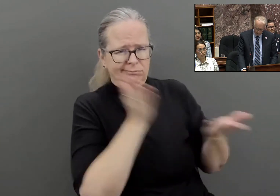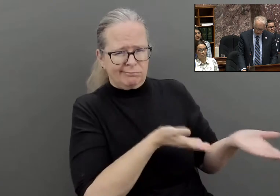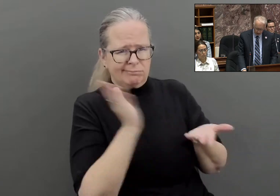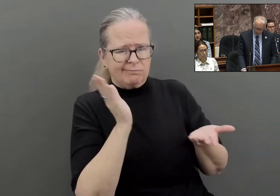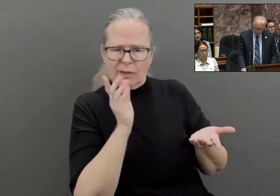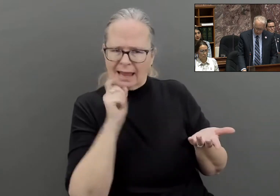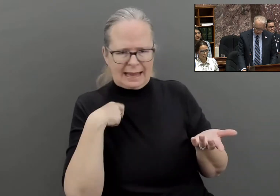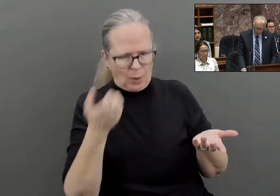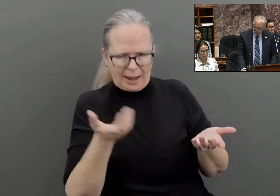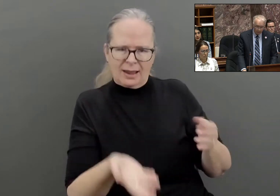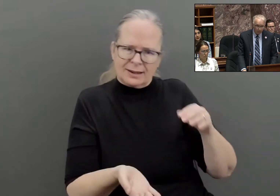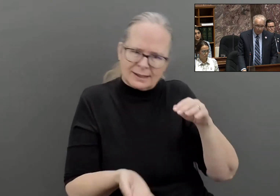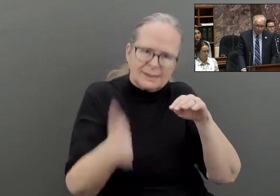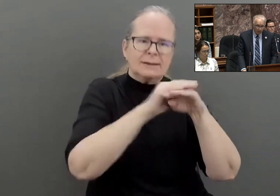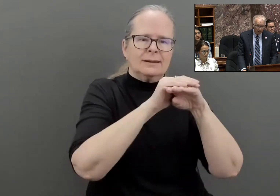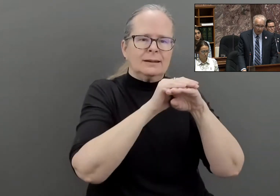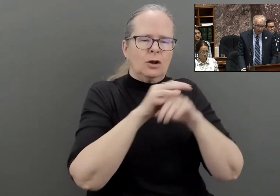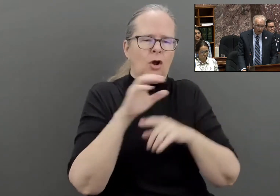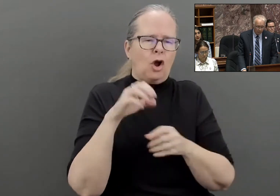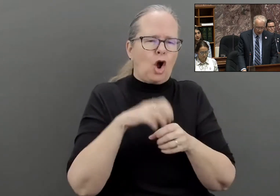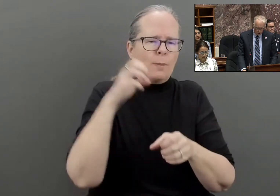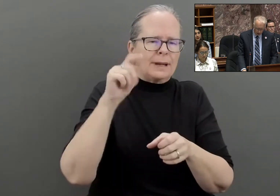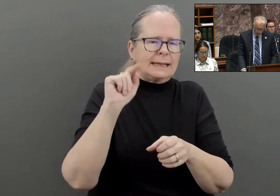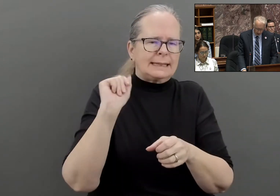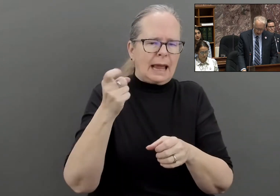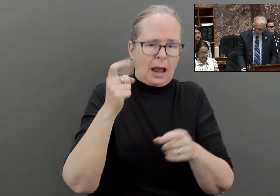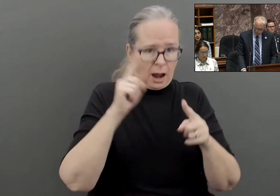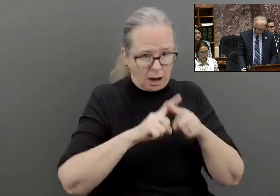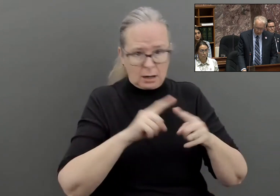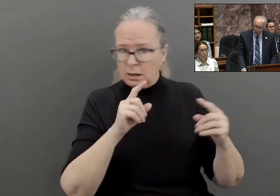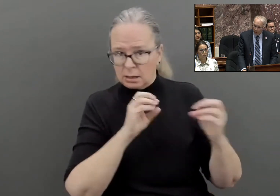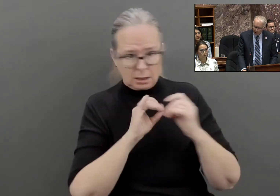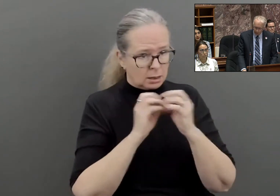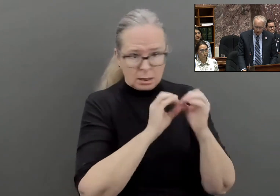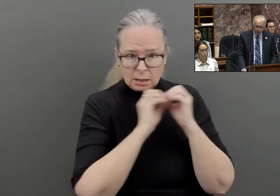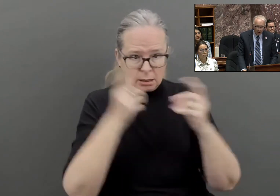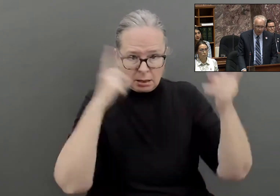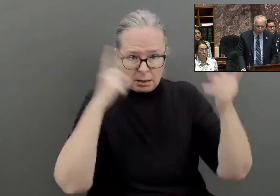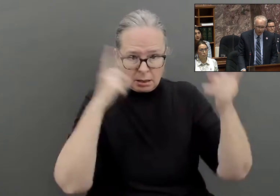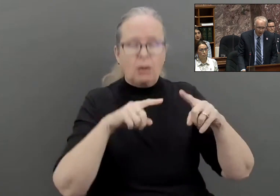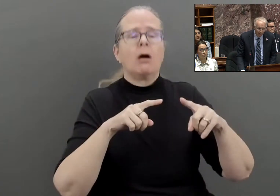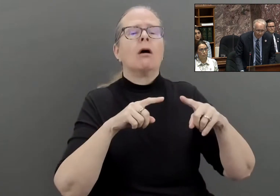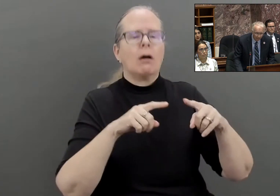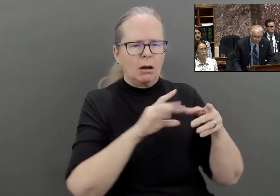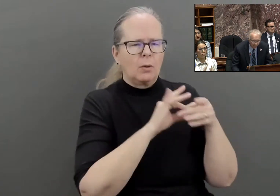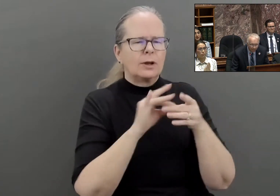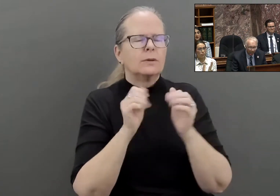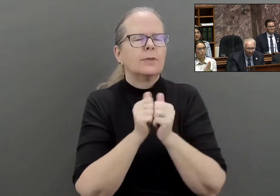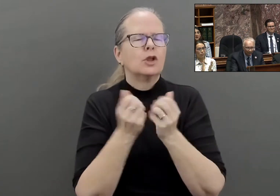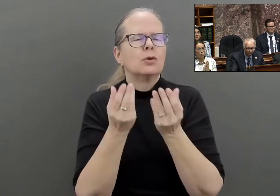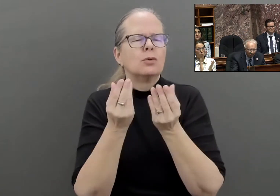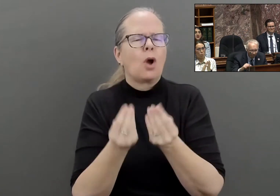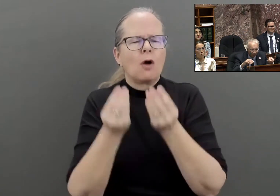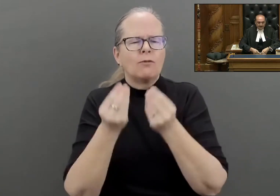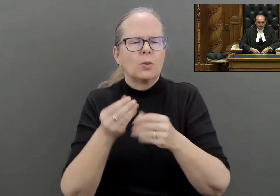people of BC what his new Liberal puppet master, Mark Carney, has told him to say on this file?